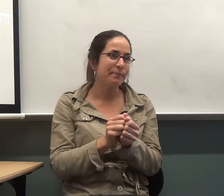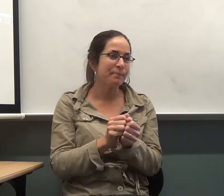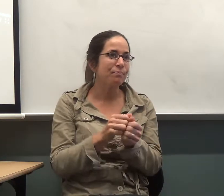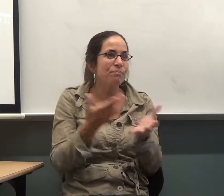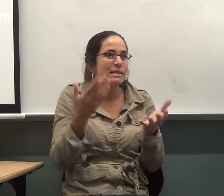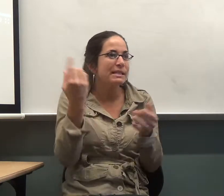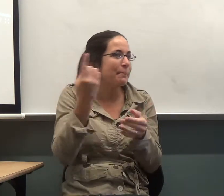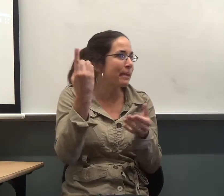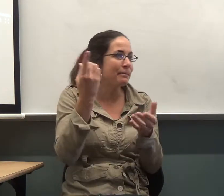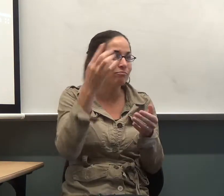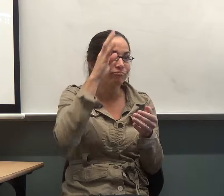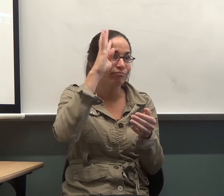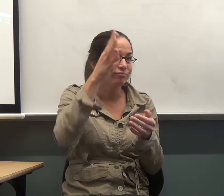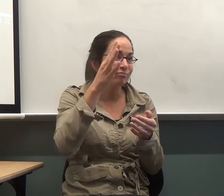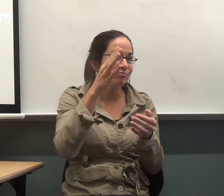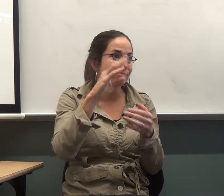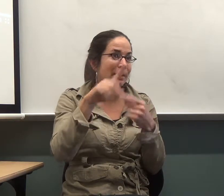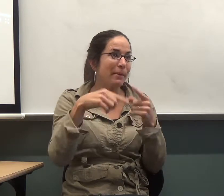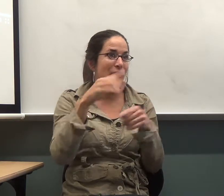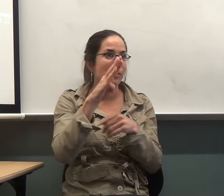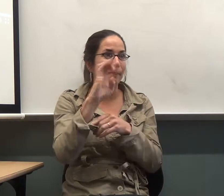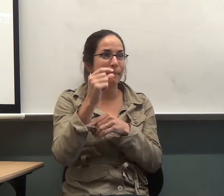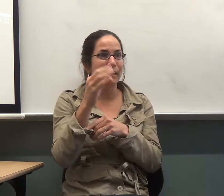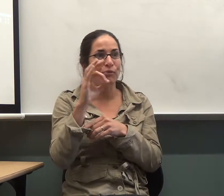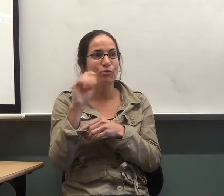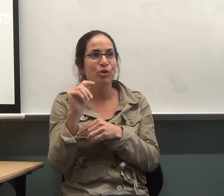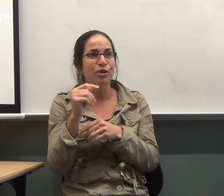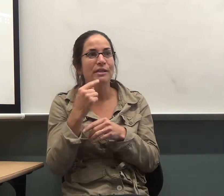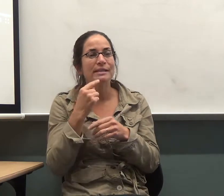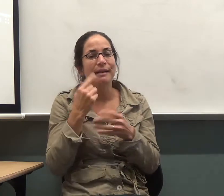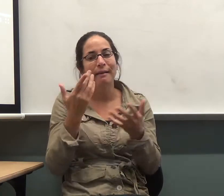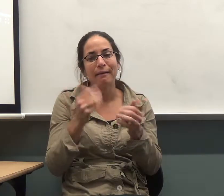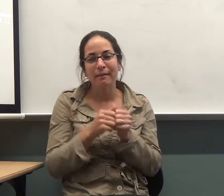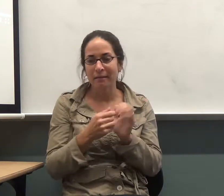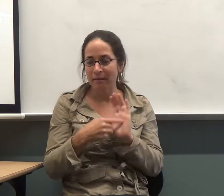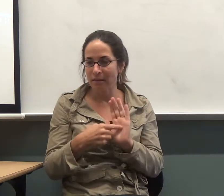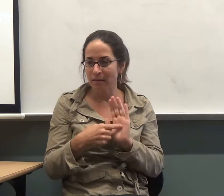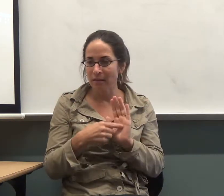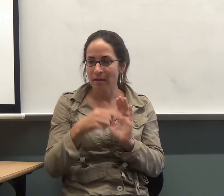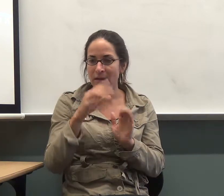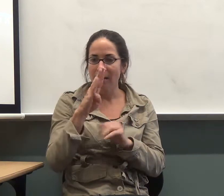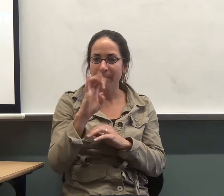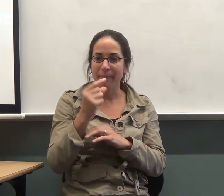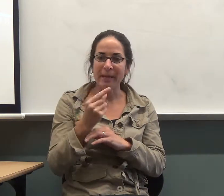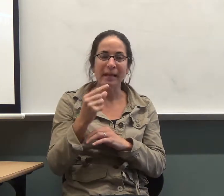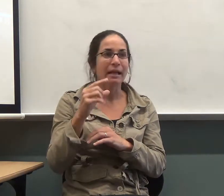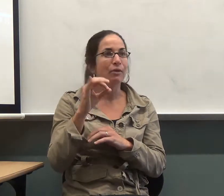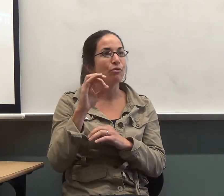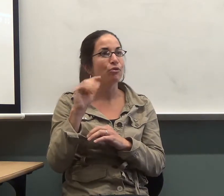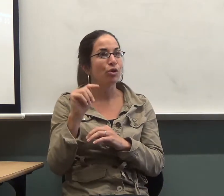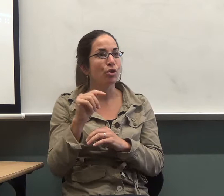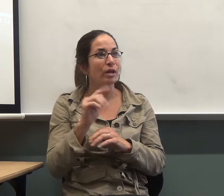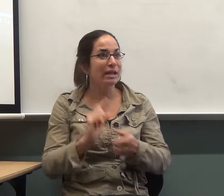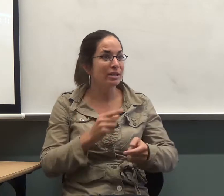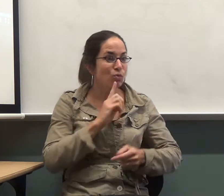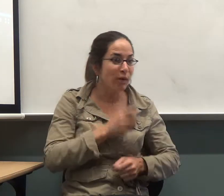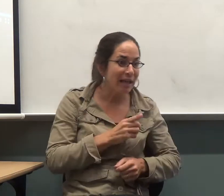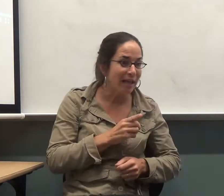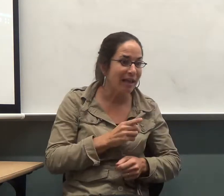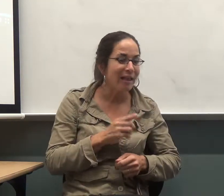something about Bigfoot. You could tell me Bigfoot exists, Bigfoot is fake, Bigfoot has never been caught on